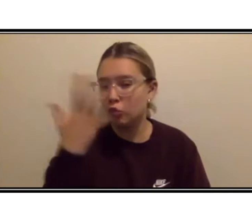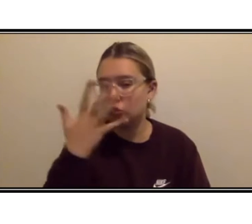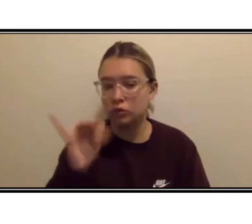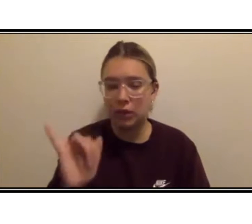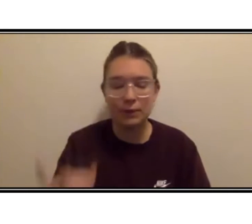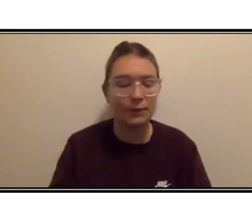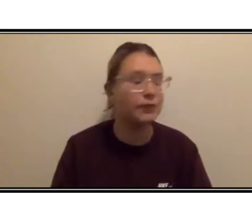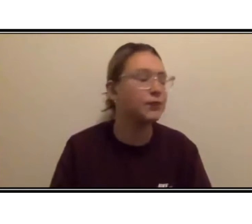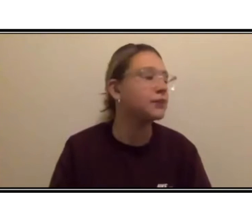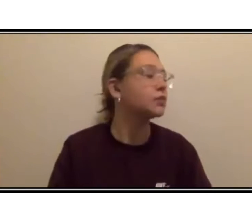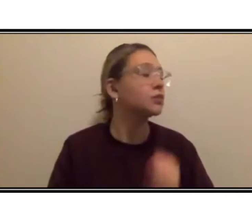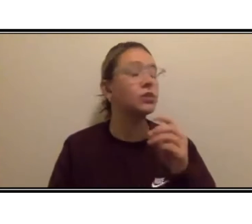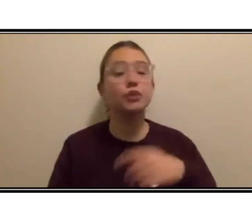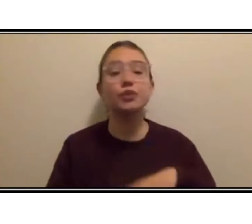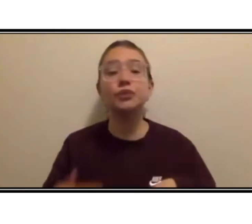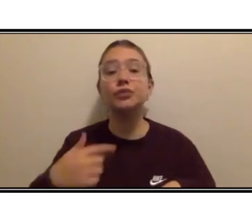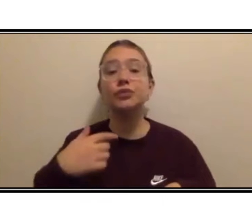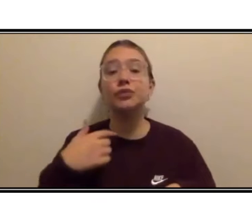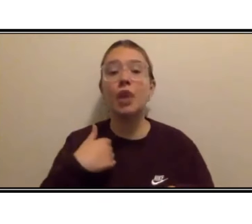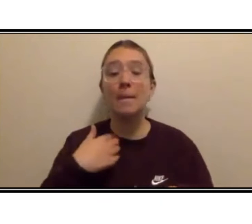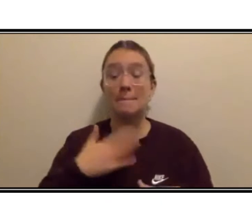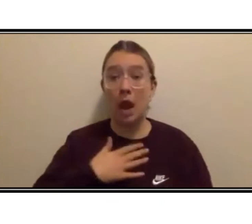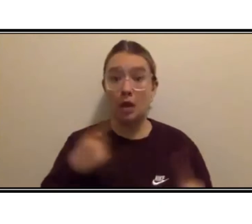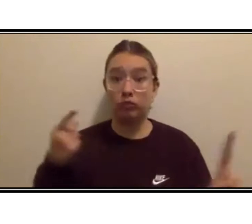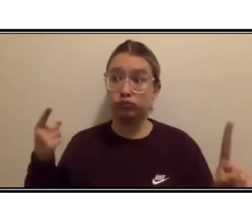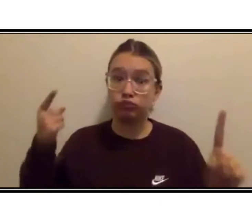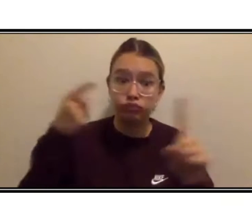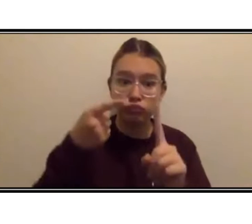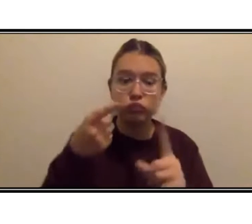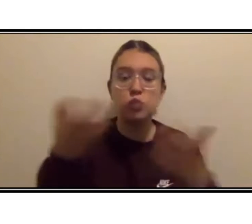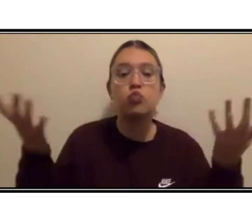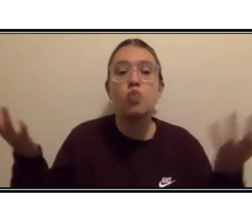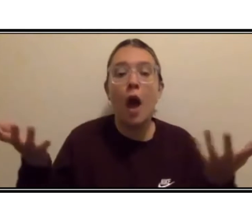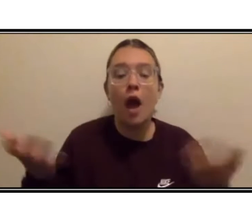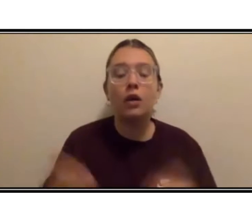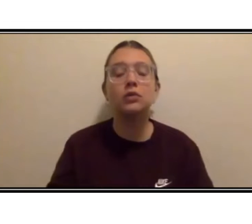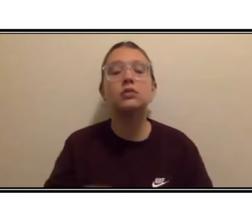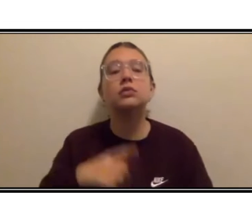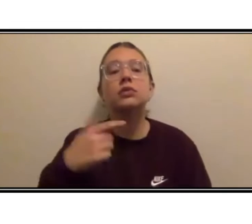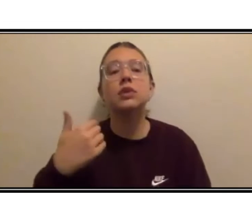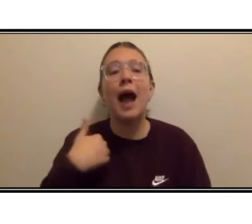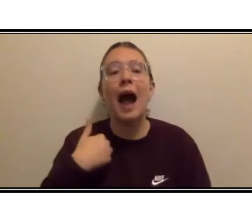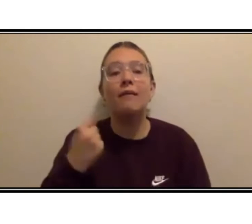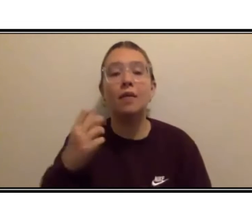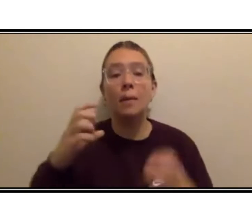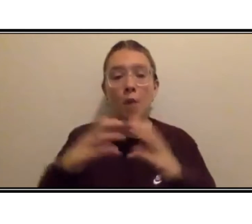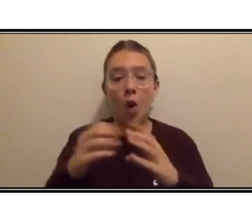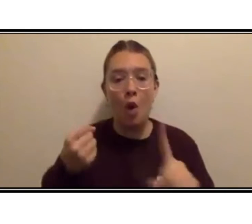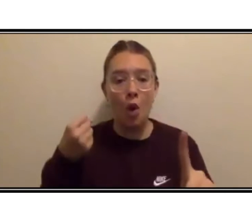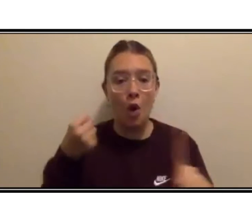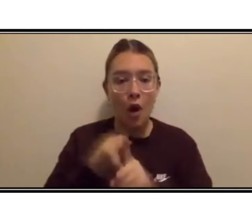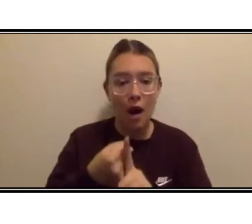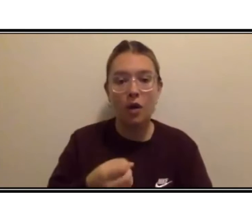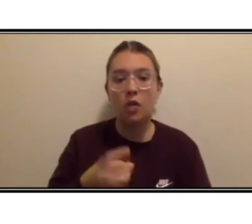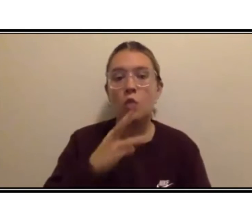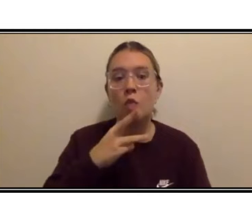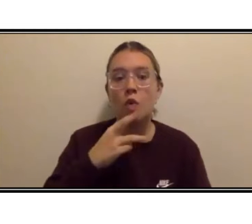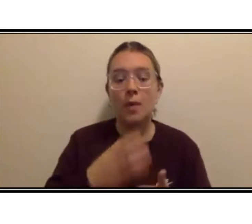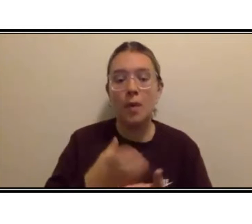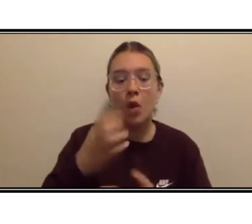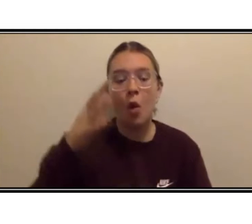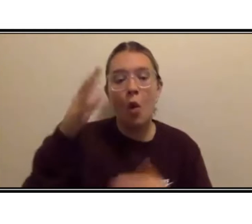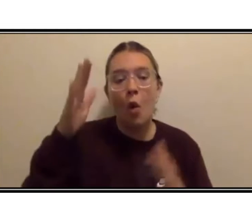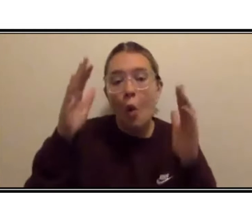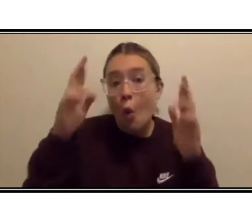then you can look to see how this is going to work. Okay, my goal was to